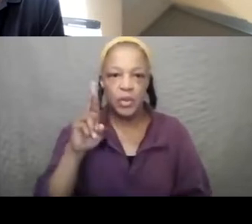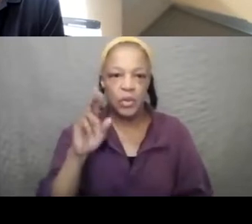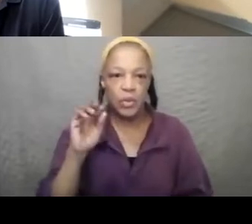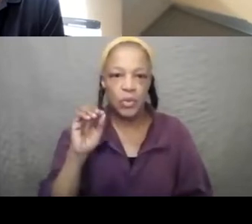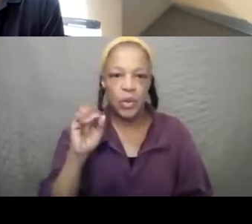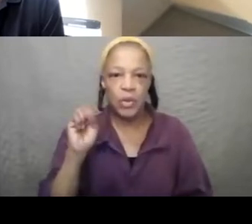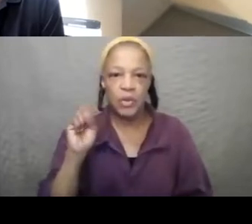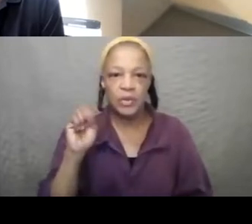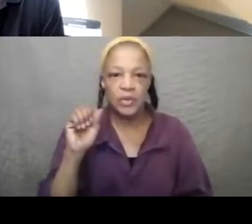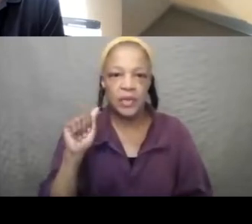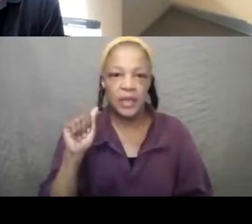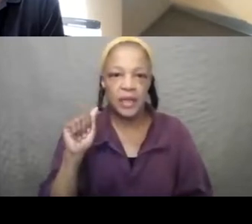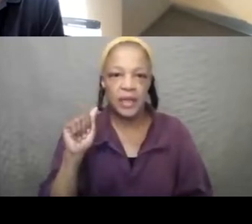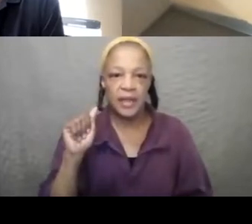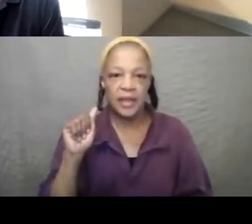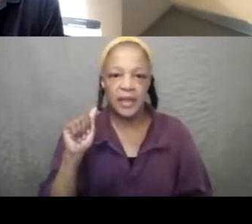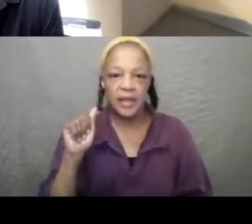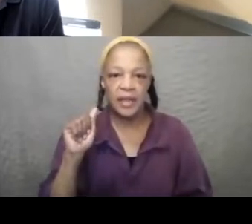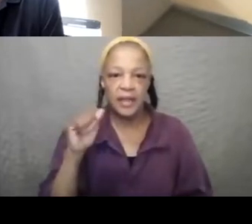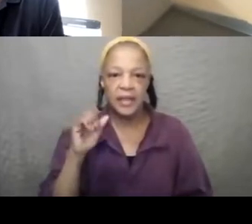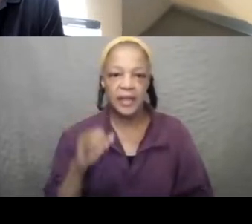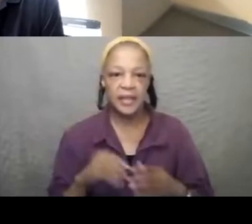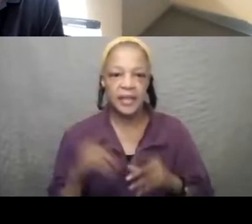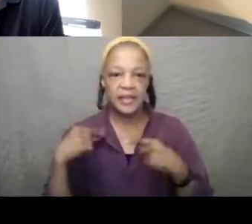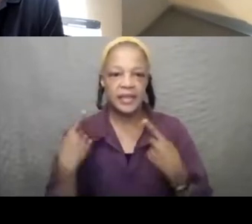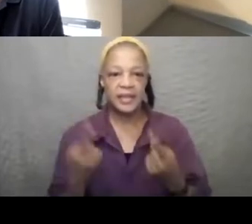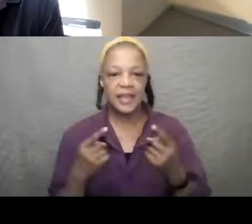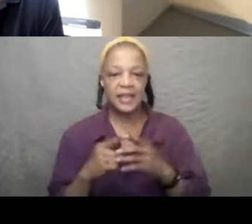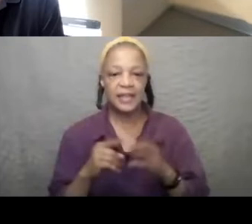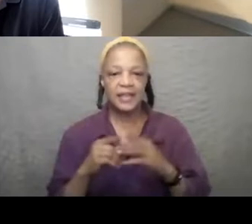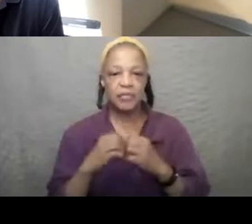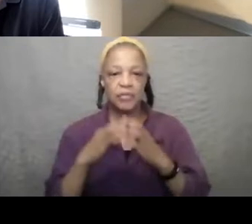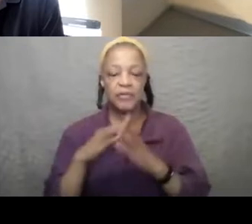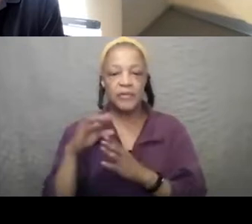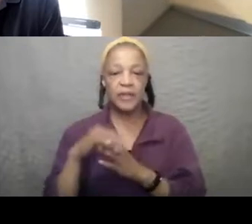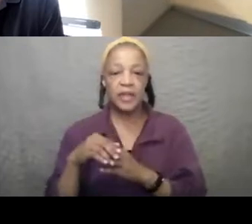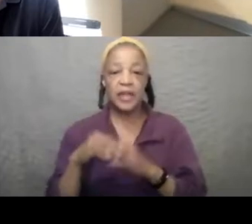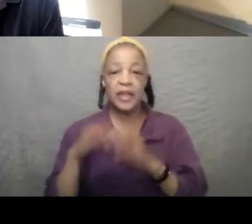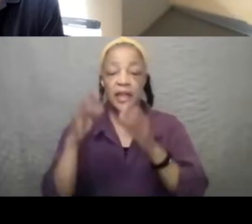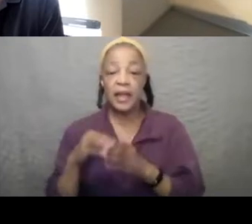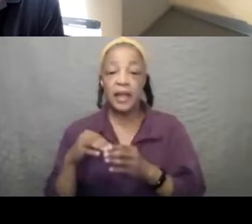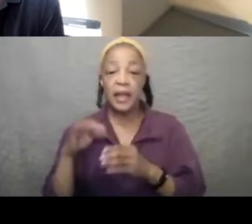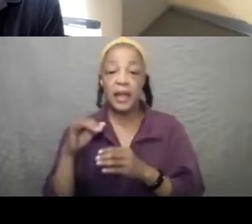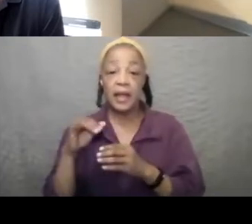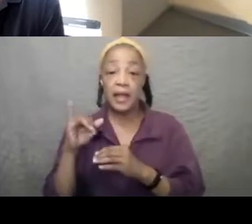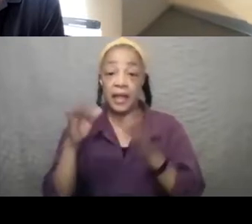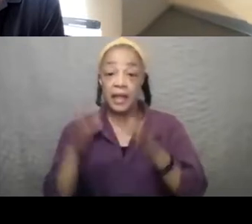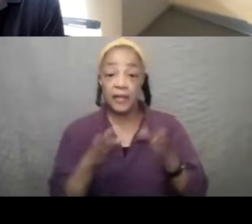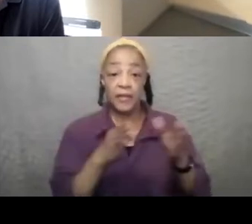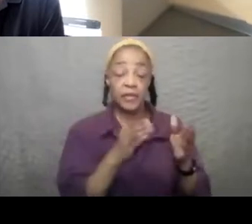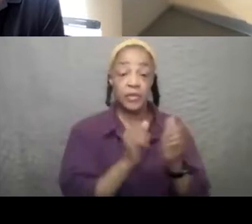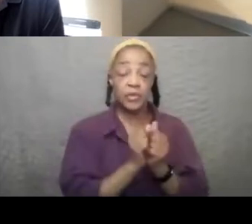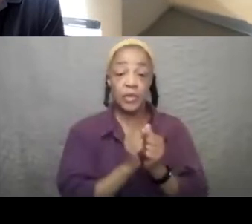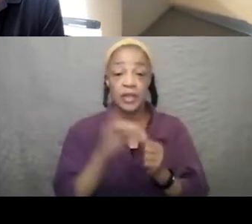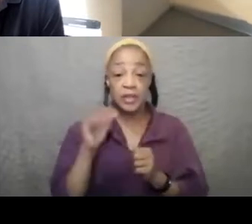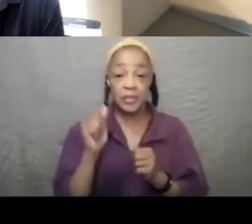the reauthorization of the Individuals with Disabilities Education Act in 2004 and the ADA amendments of